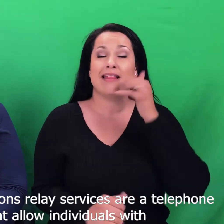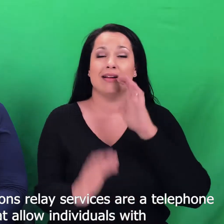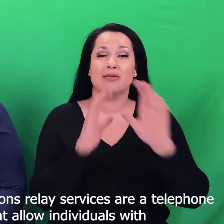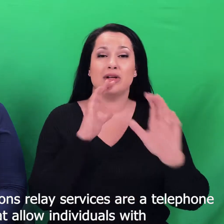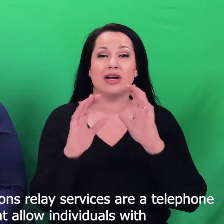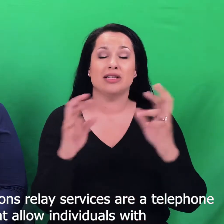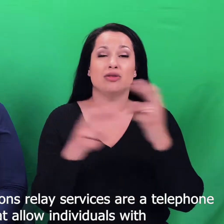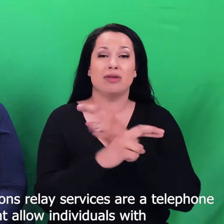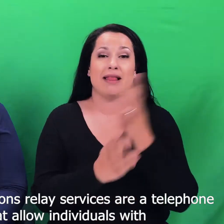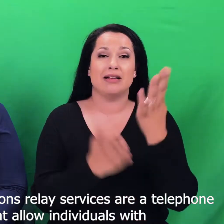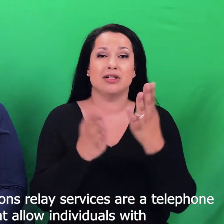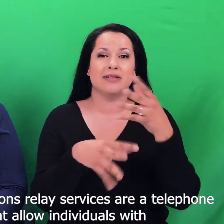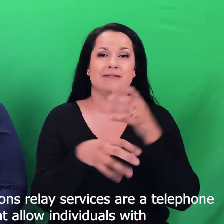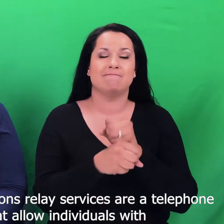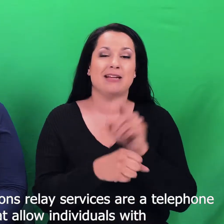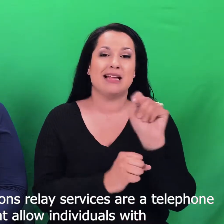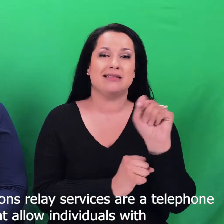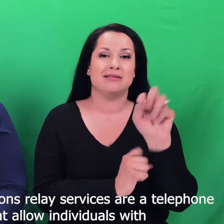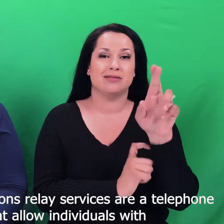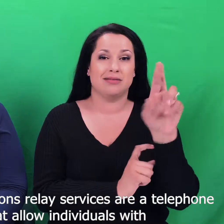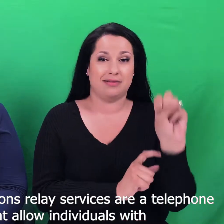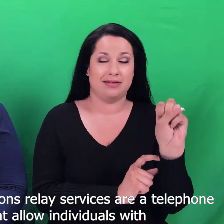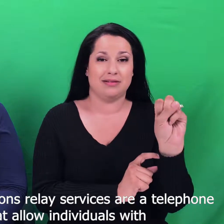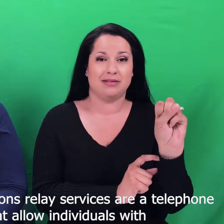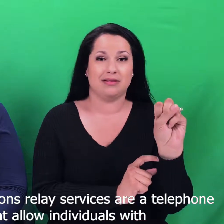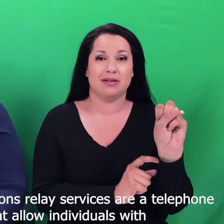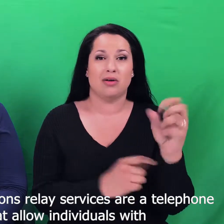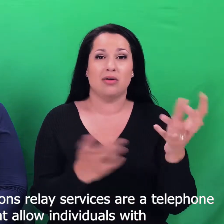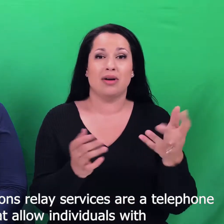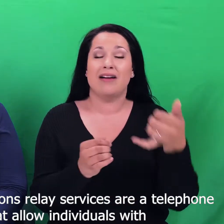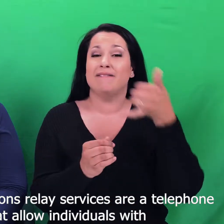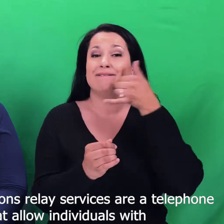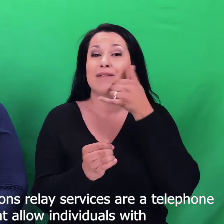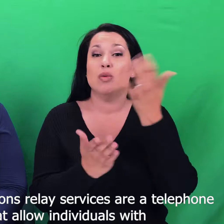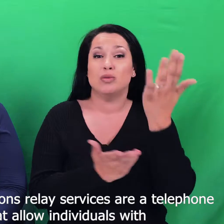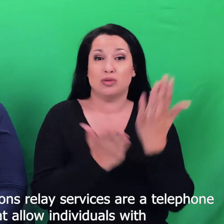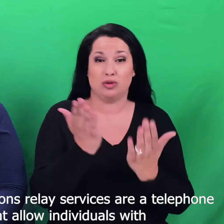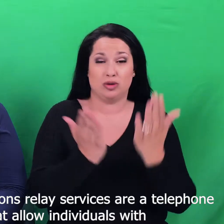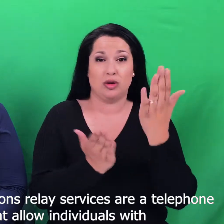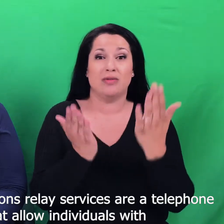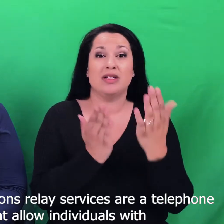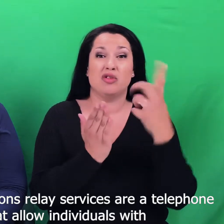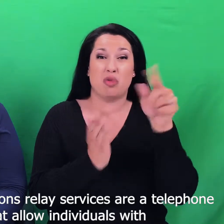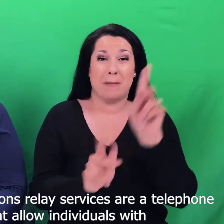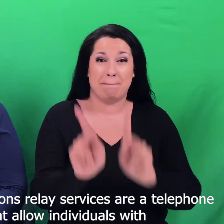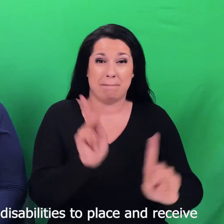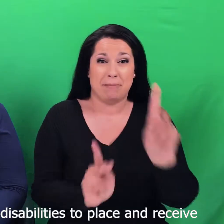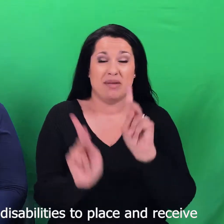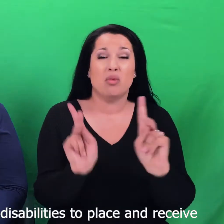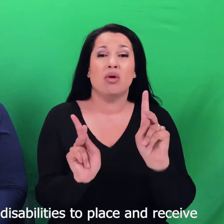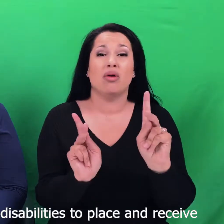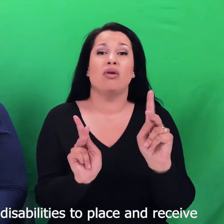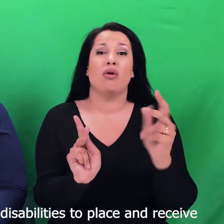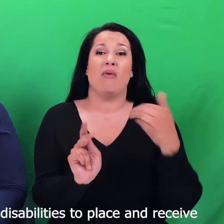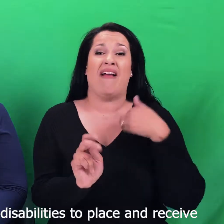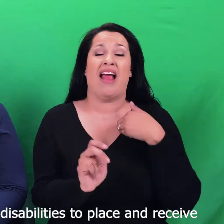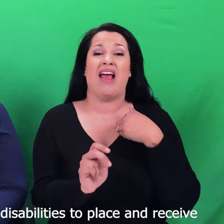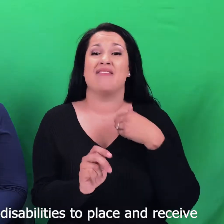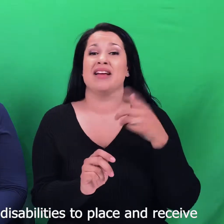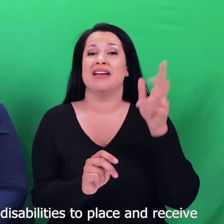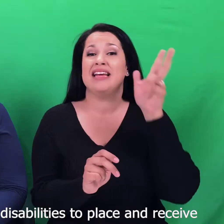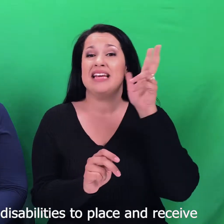Telecommunications relay services are a telephone service that allow individuals with hearing or